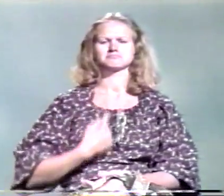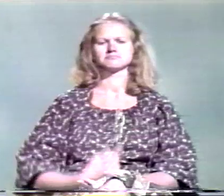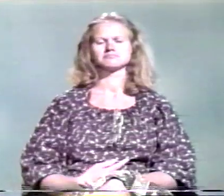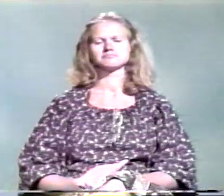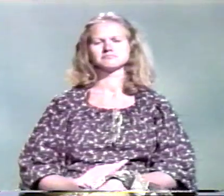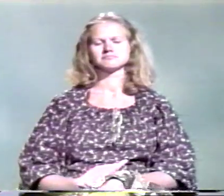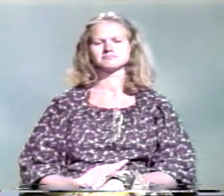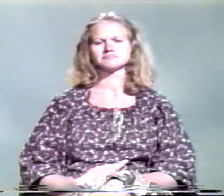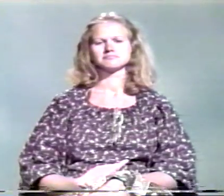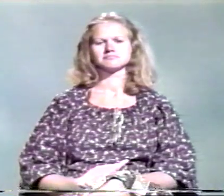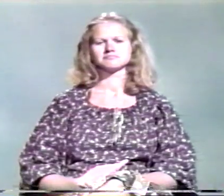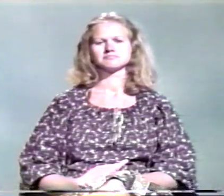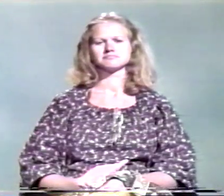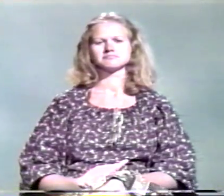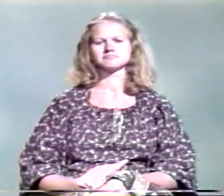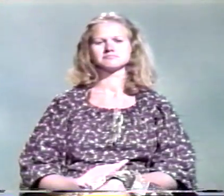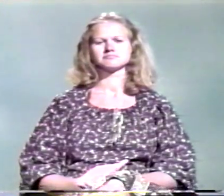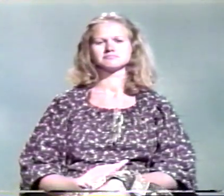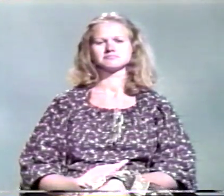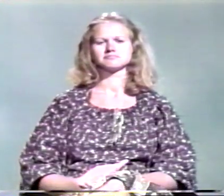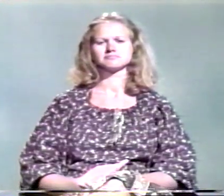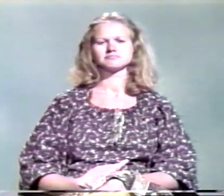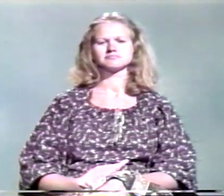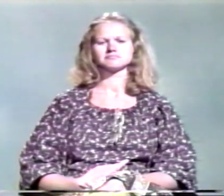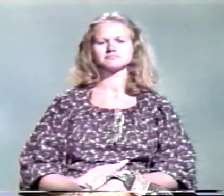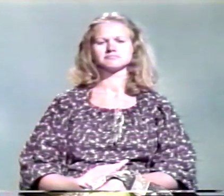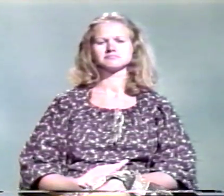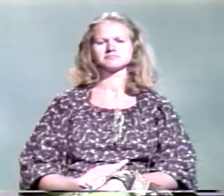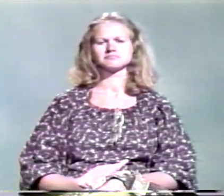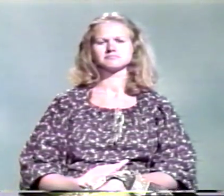She saw him. She didn't throw it. She came over toward me.